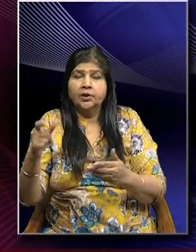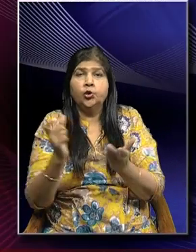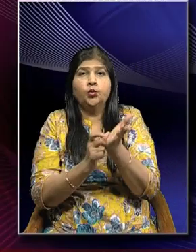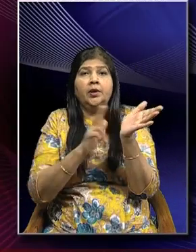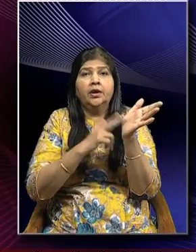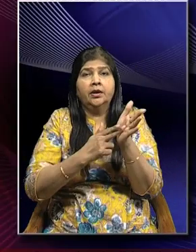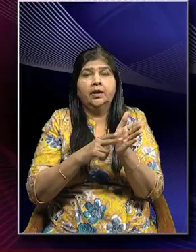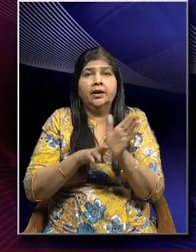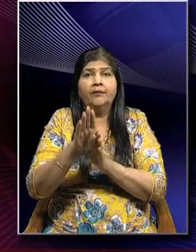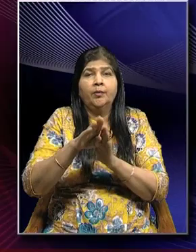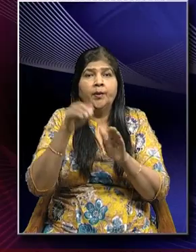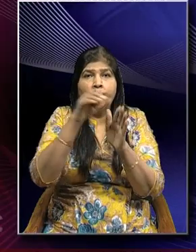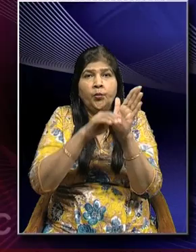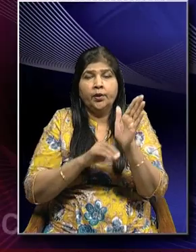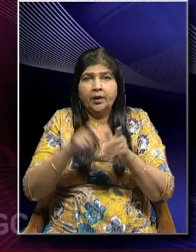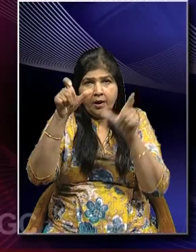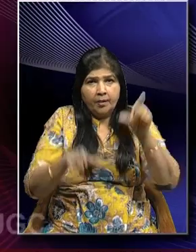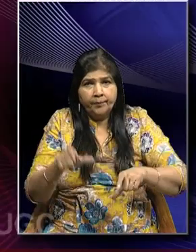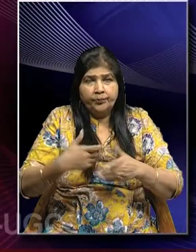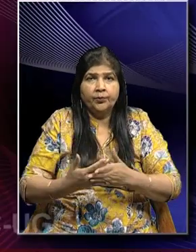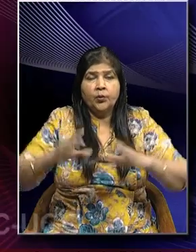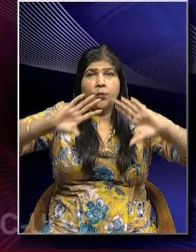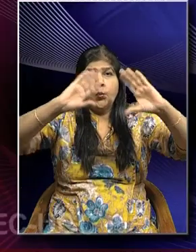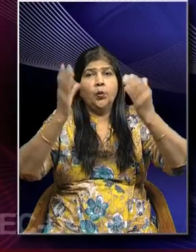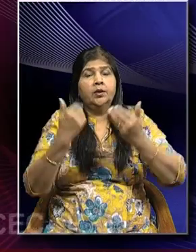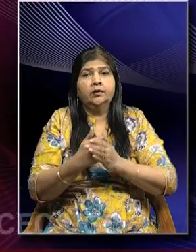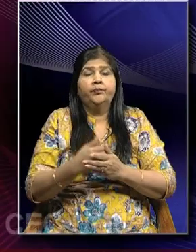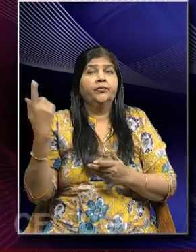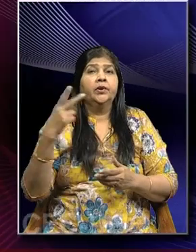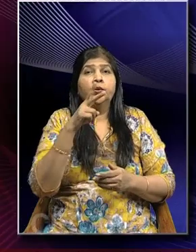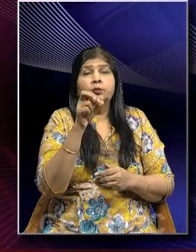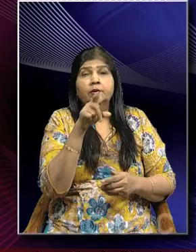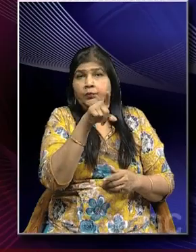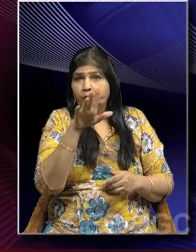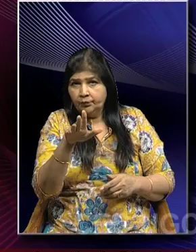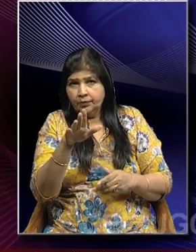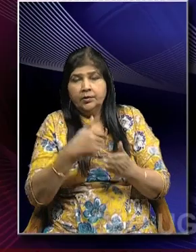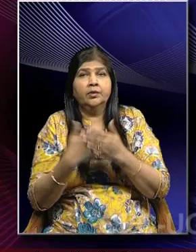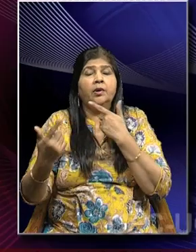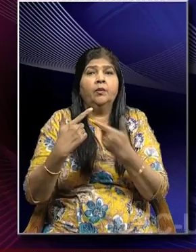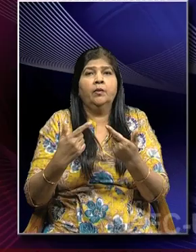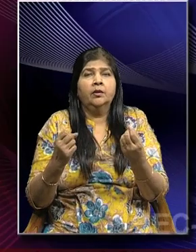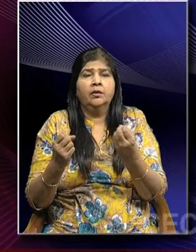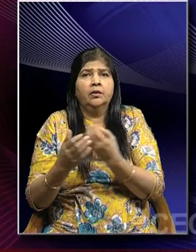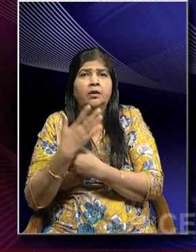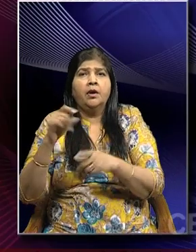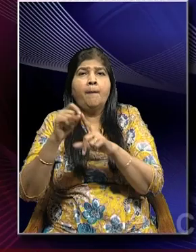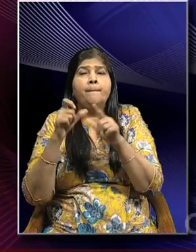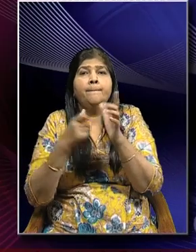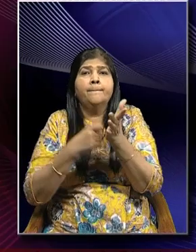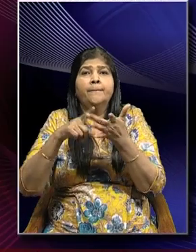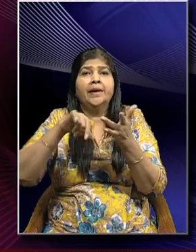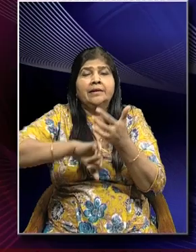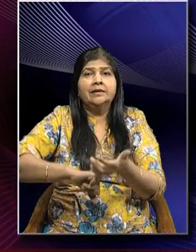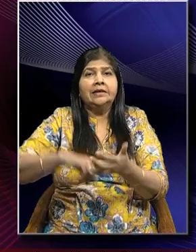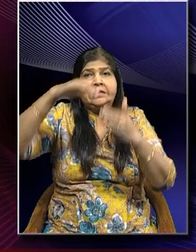Nations Development Programme for the entire world. And in 2015, when there was a Paris Climate